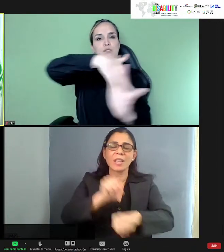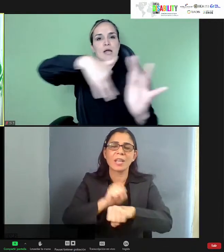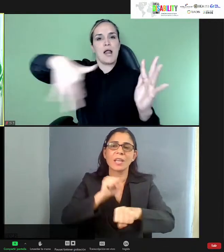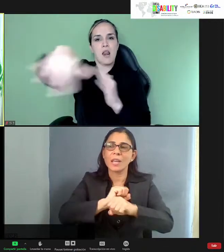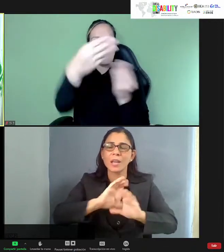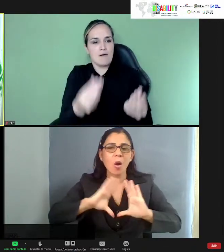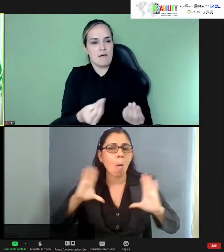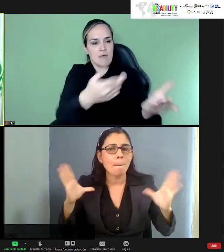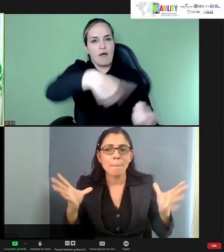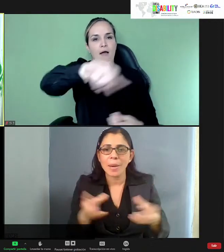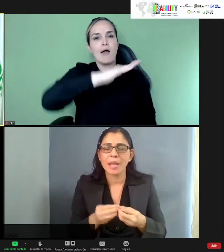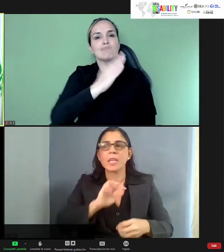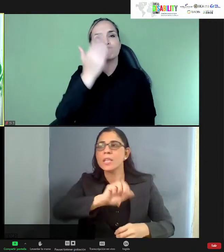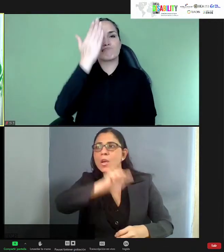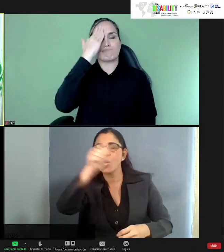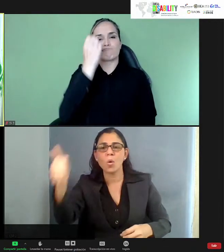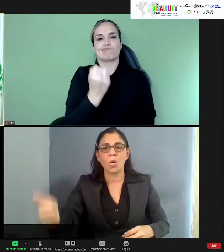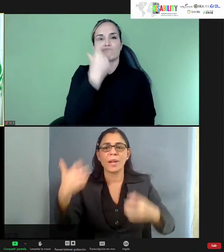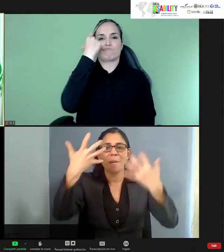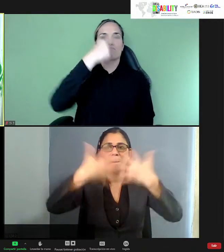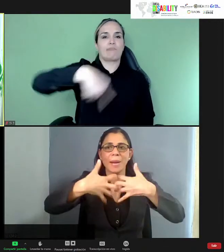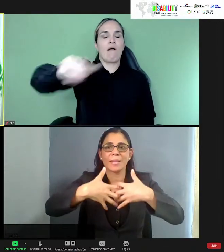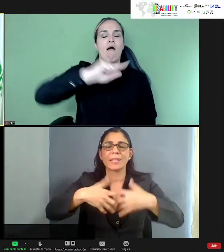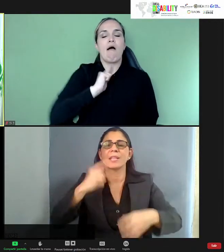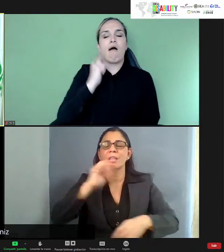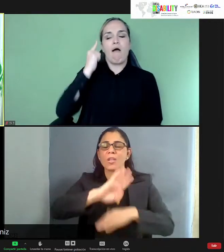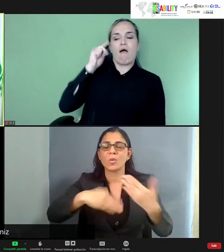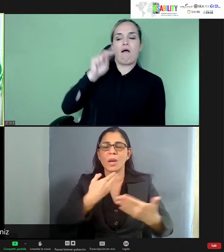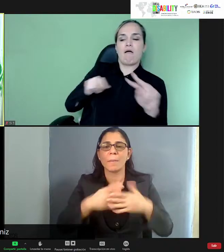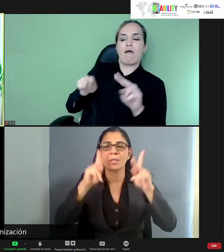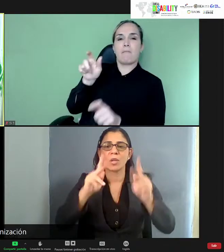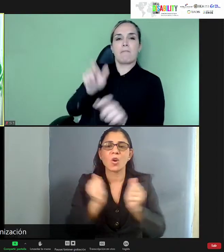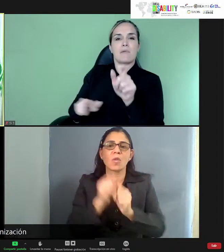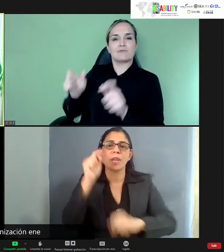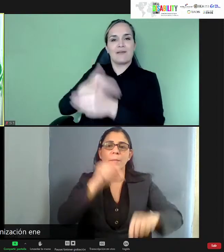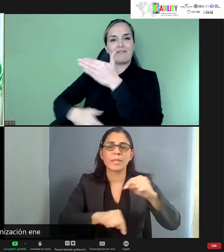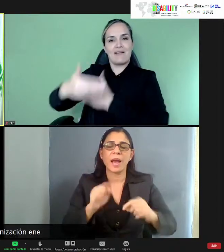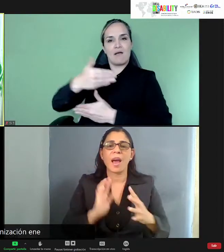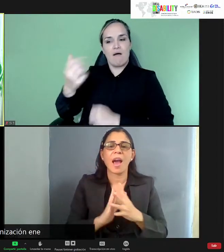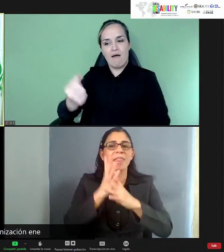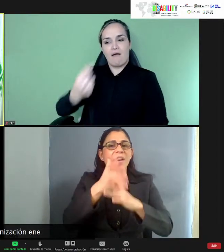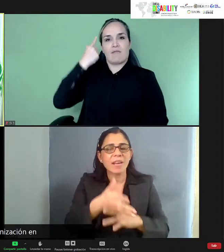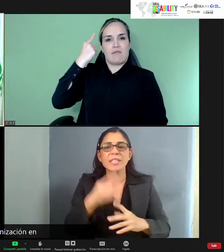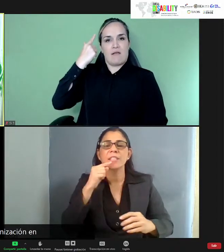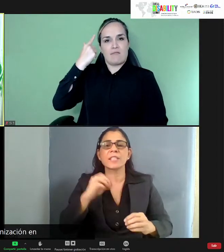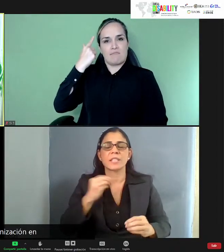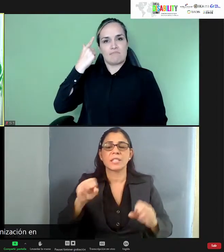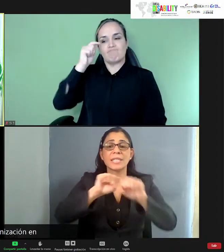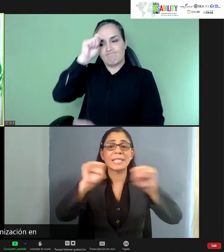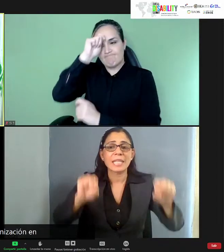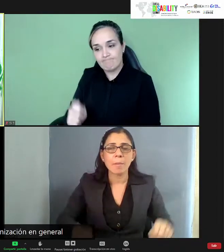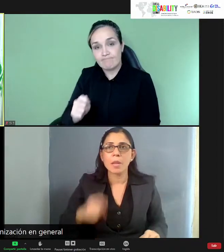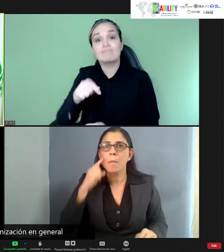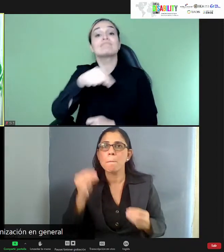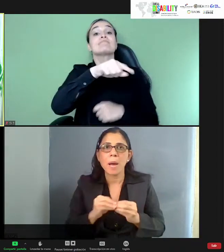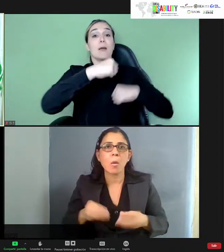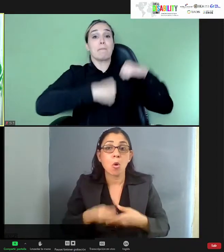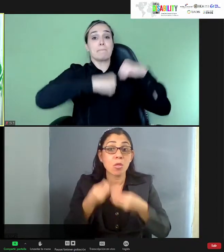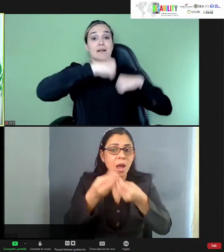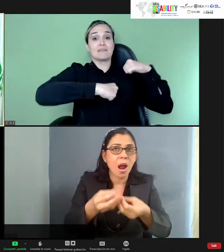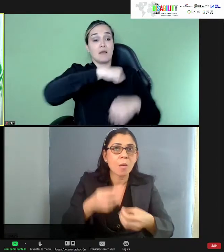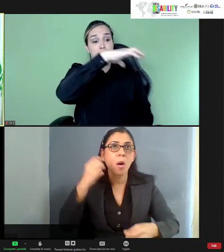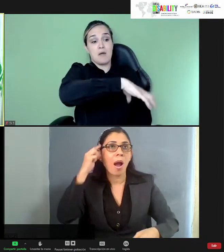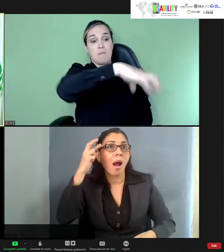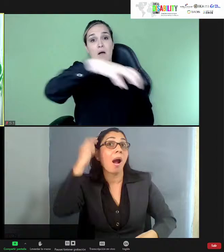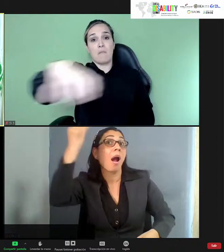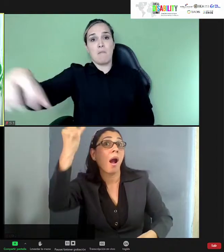general we need to work on awareness raising of the society in general and companies to hire people with disabilities and